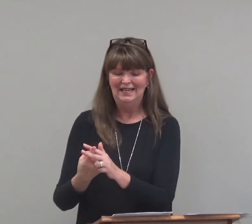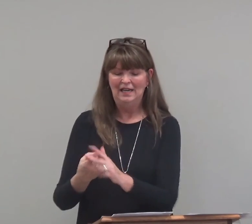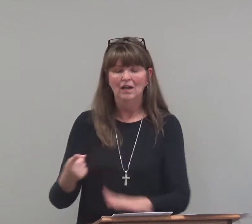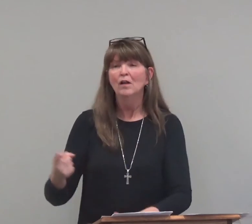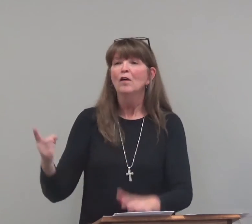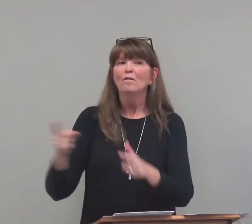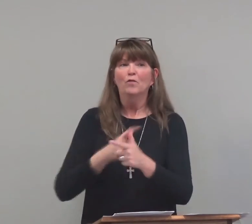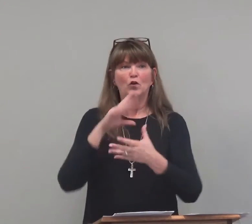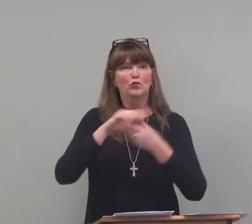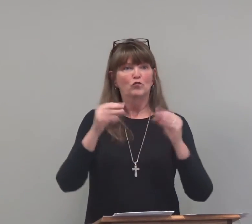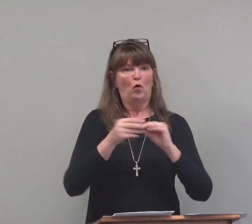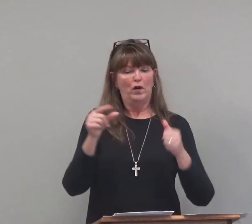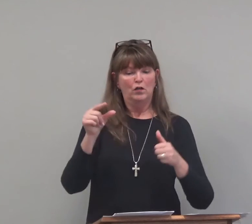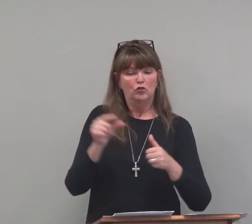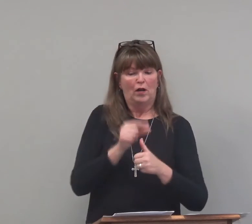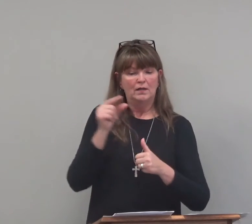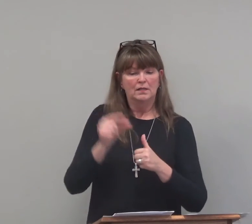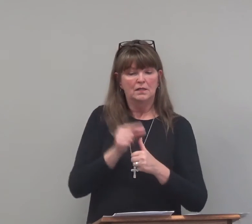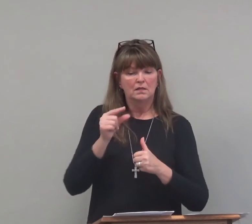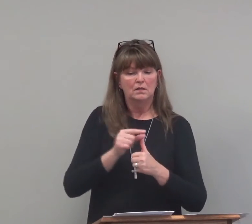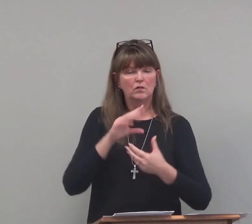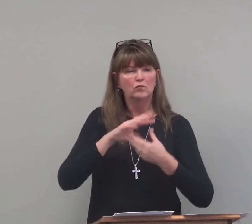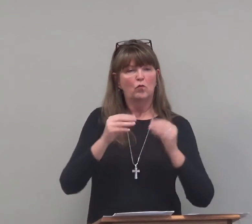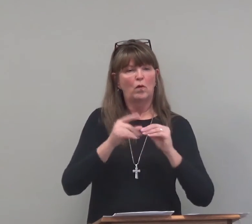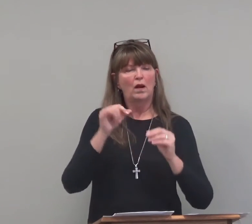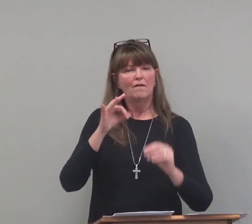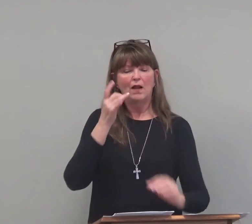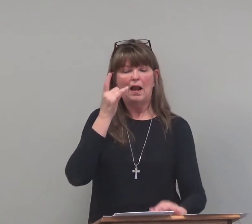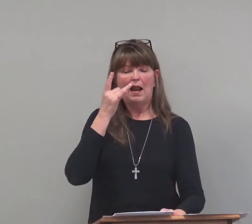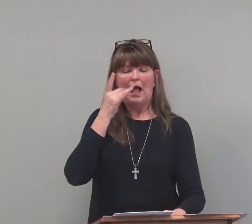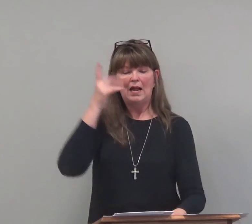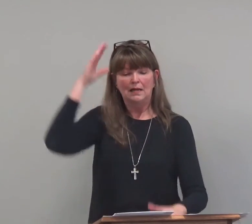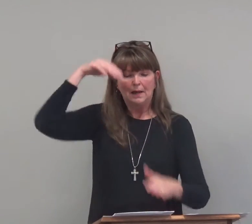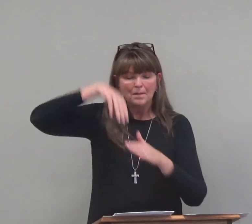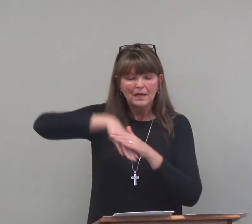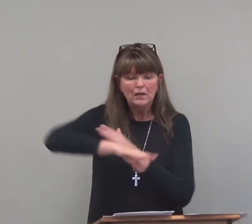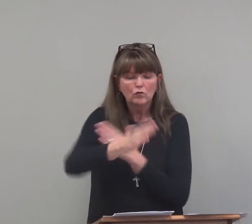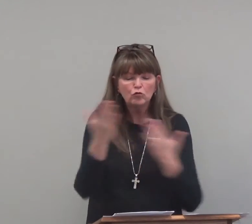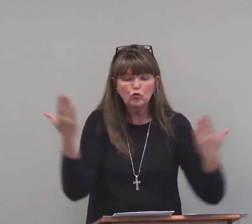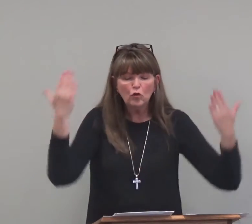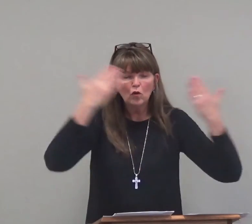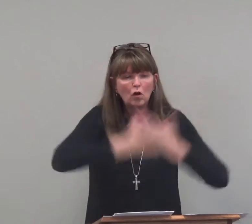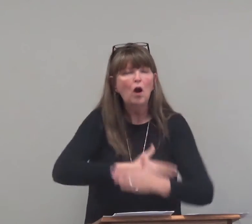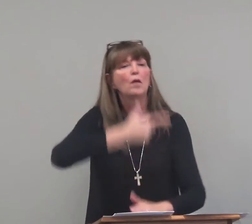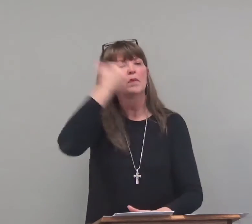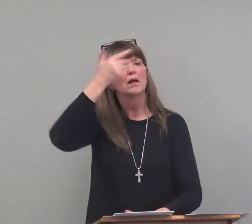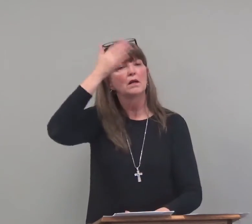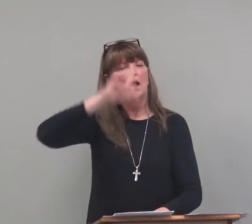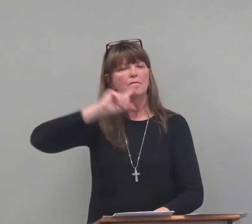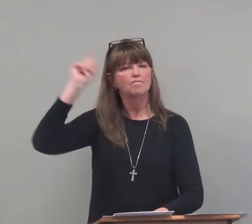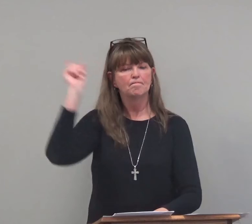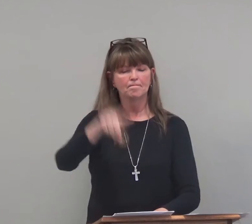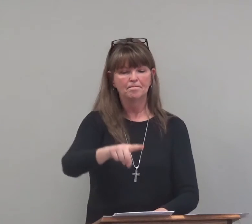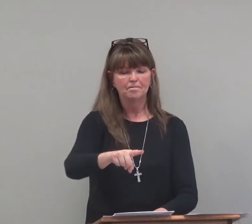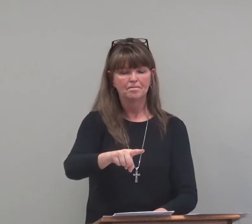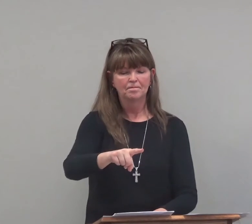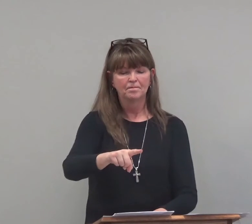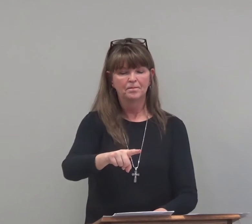that when Jesus came, it was a new beginning. The Genesis was the story of light coming into darkness because